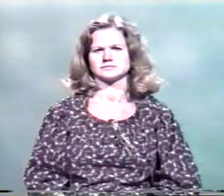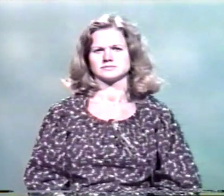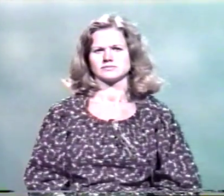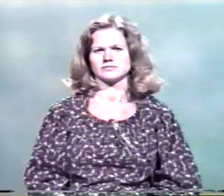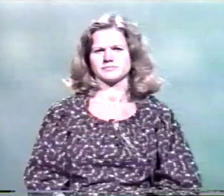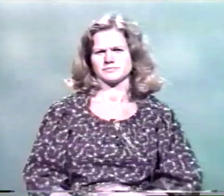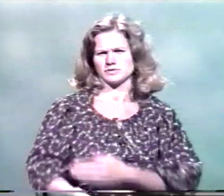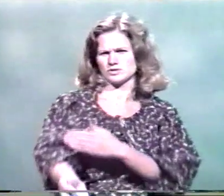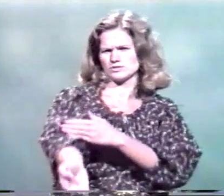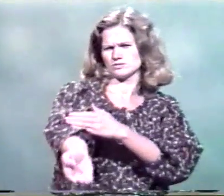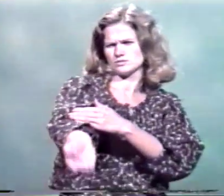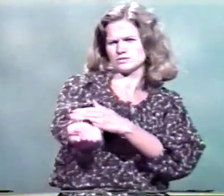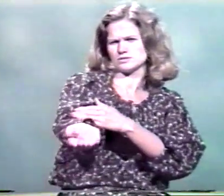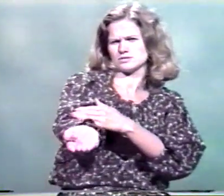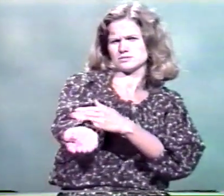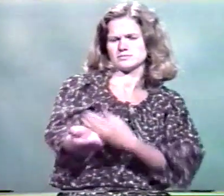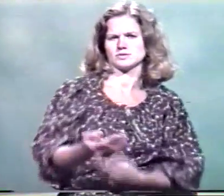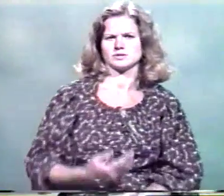Early in the morning.